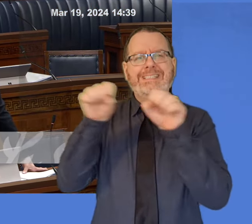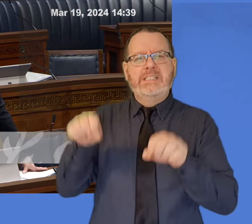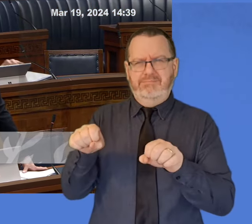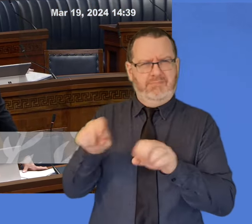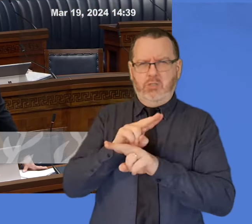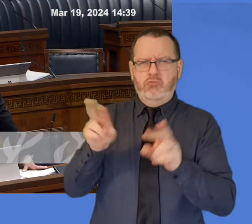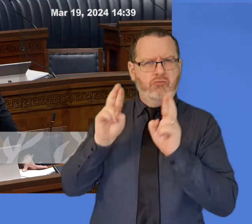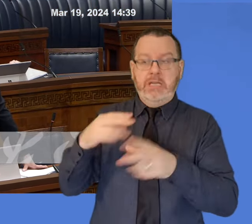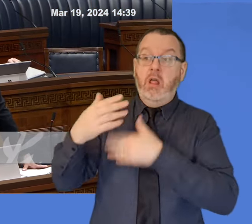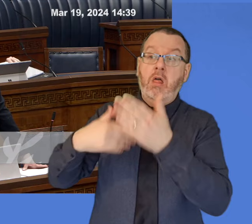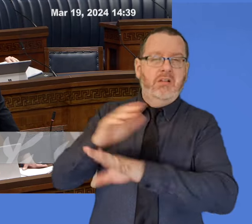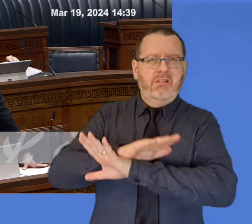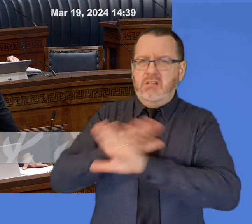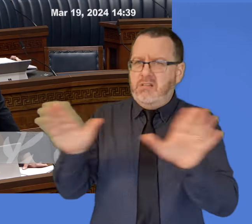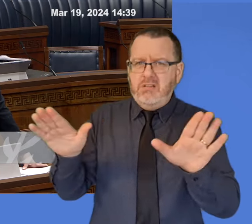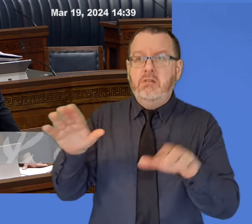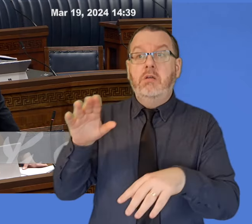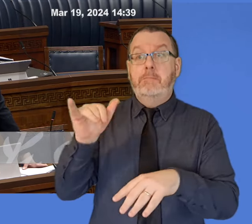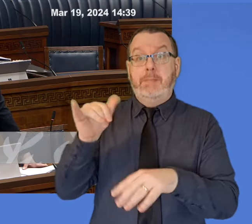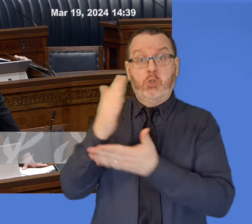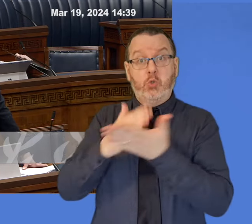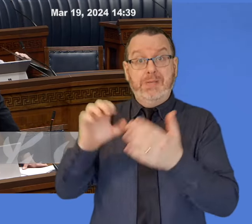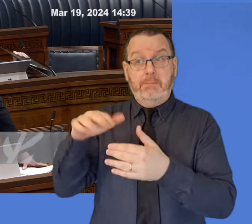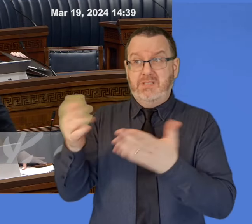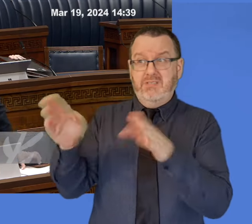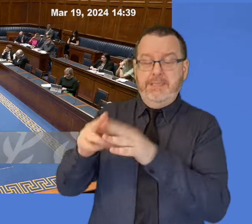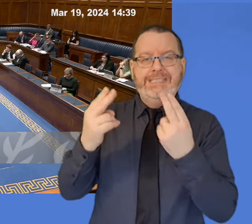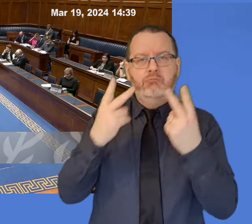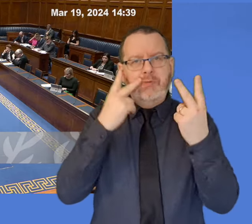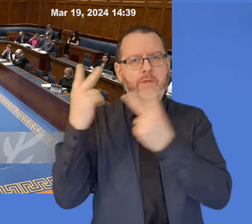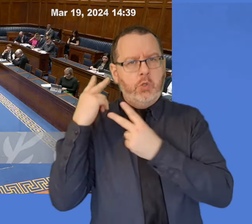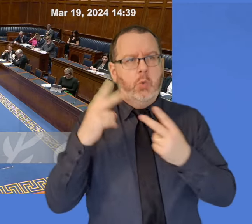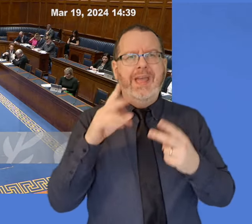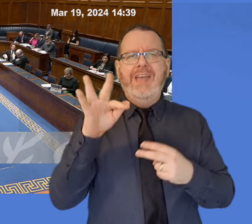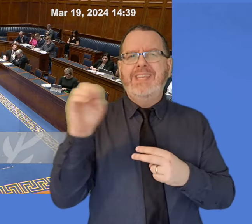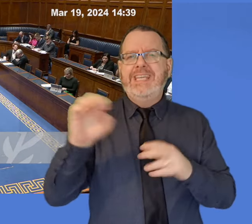potential campus closures before the review of the further education delivery model is completed? Minister.